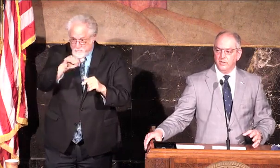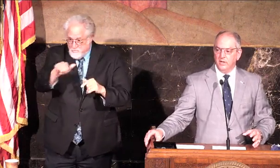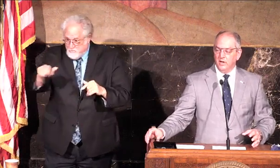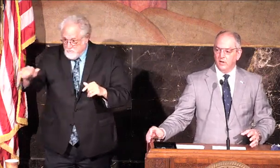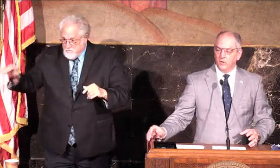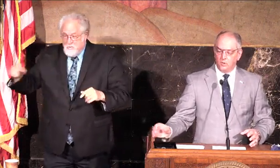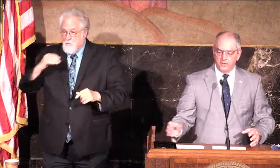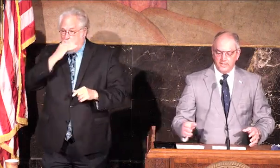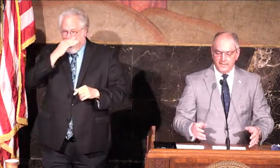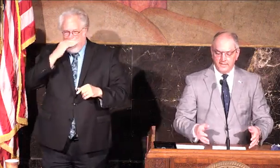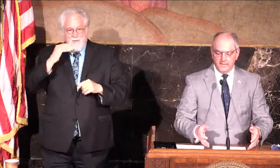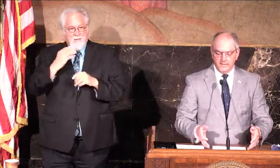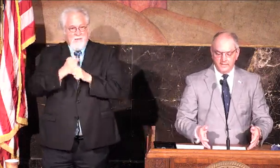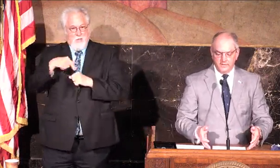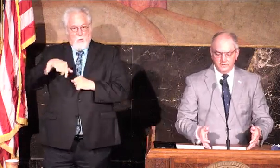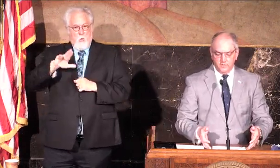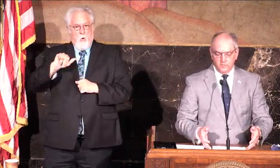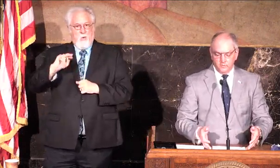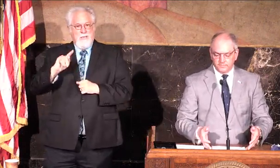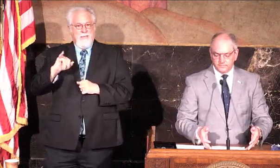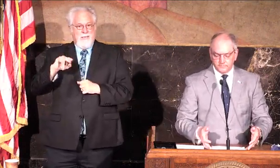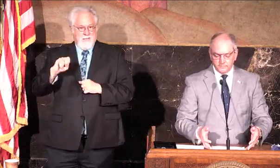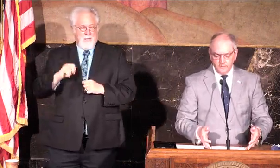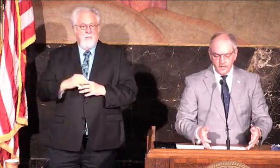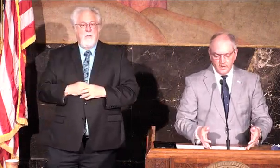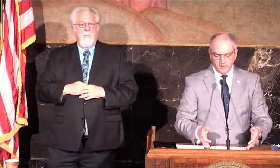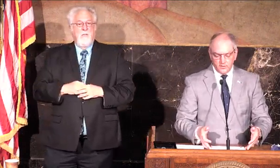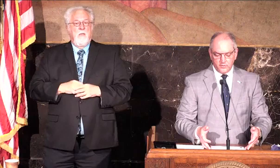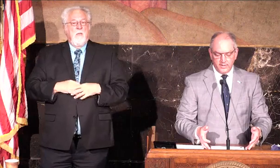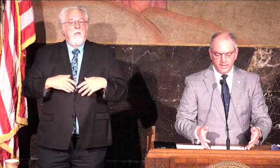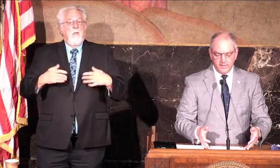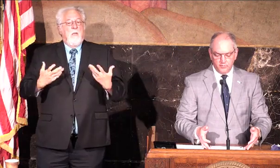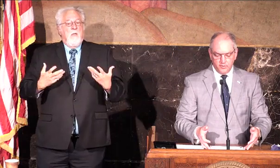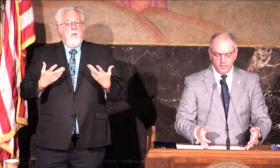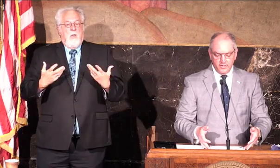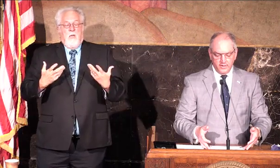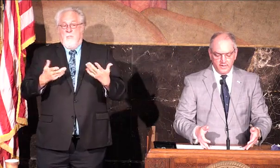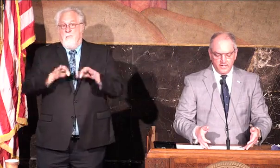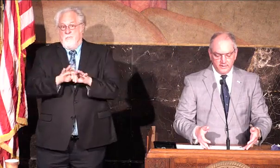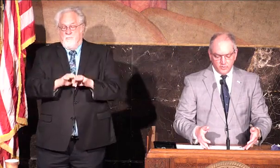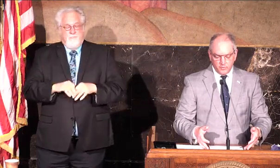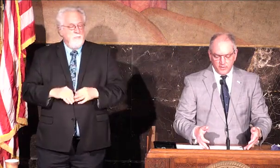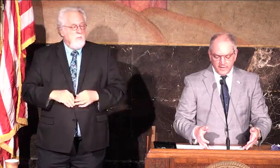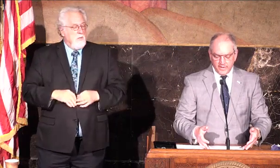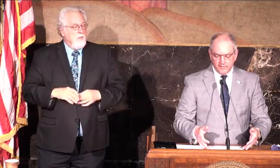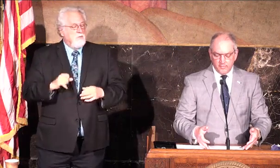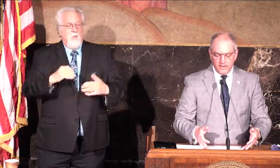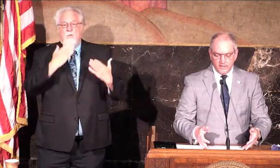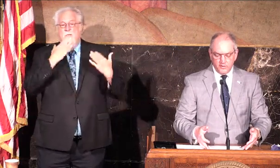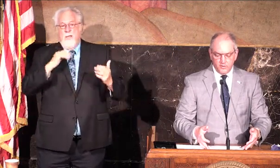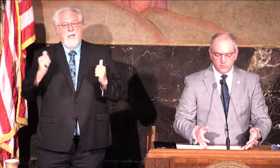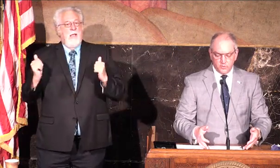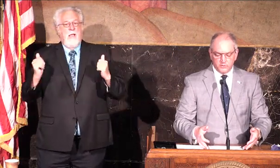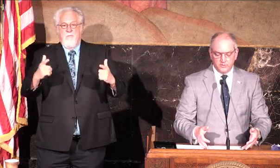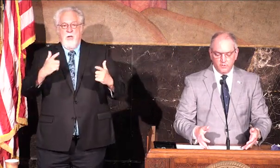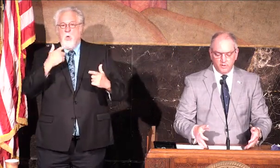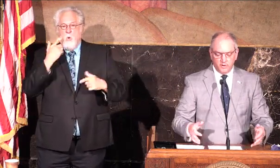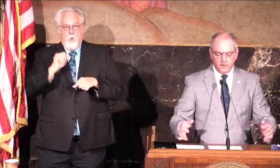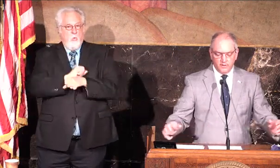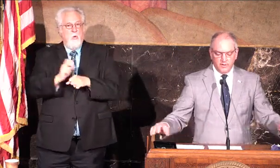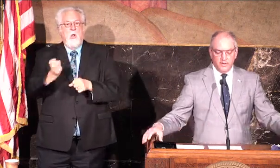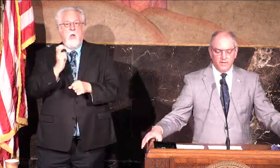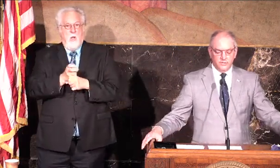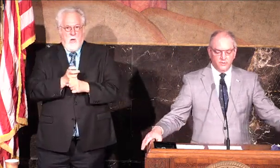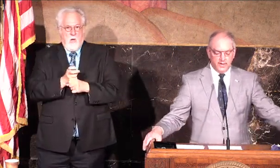into quarantine and so forth. Critically important. So I want to thank everybody who has worked so